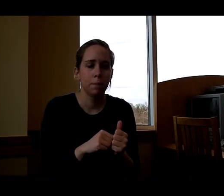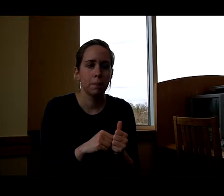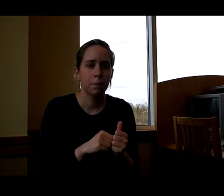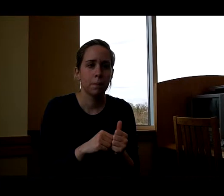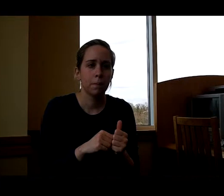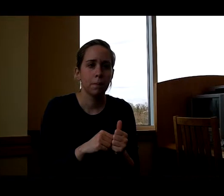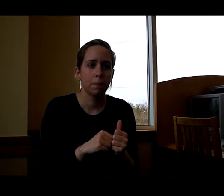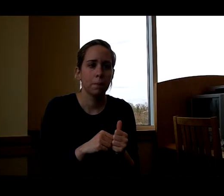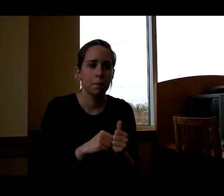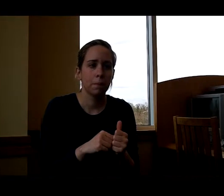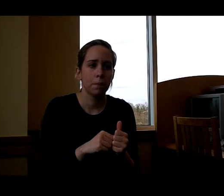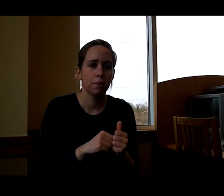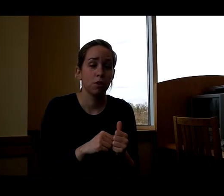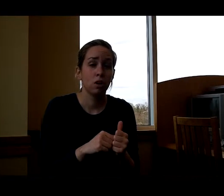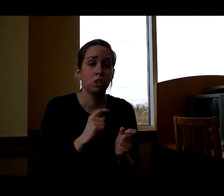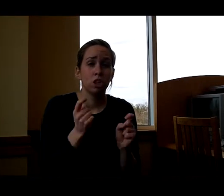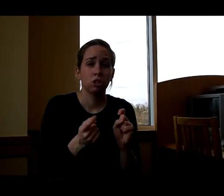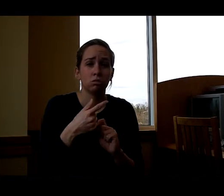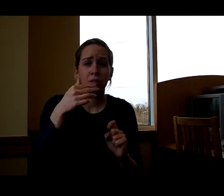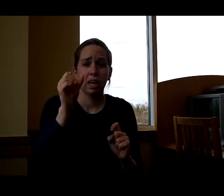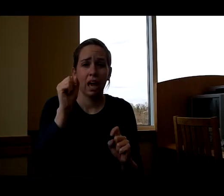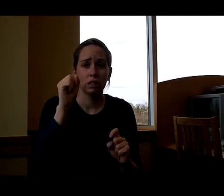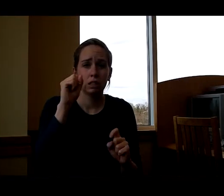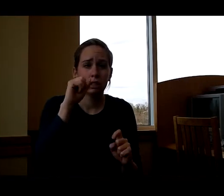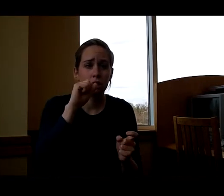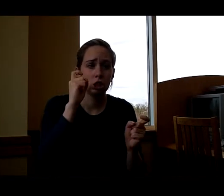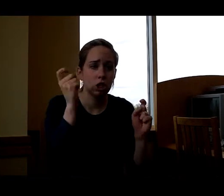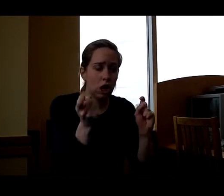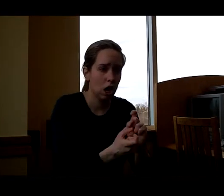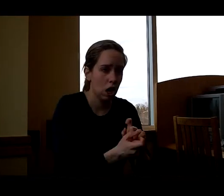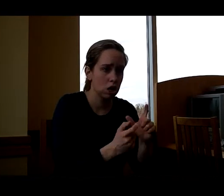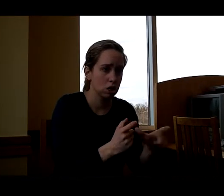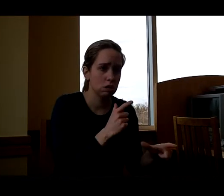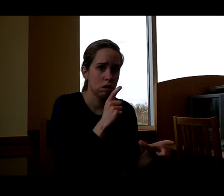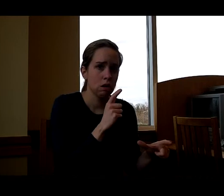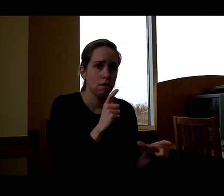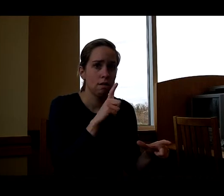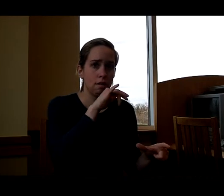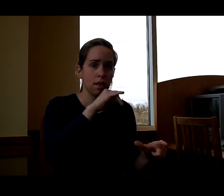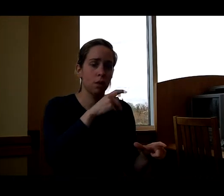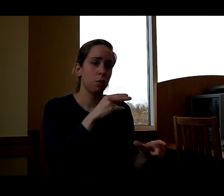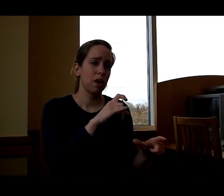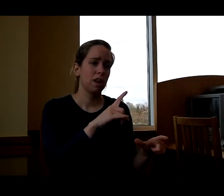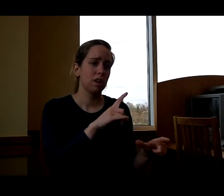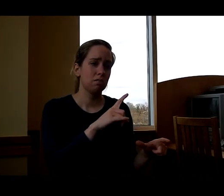To get it to go from a gas to a liquid. It's the same thing you have to do to make it go from a liquid to a solid.